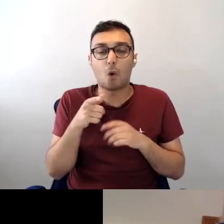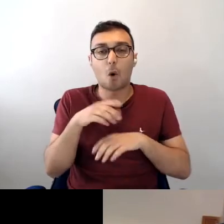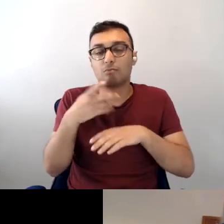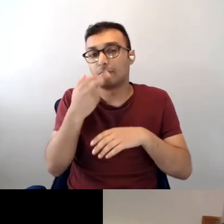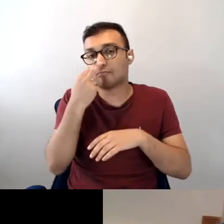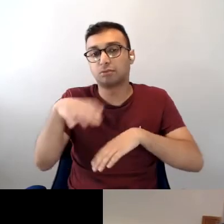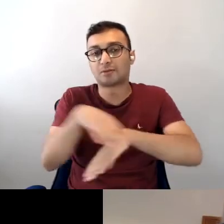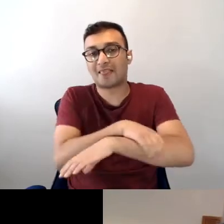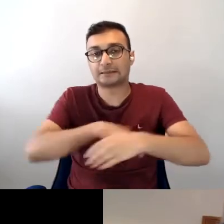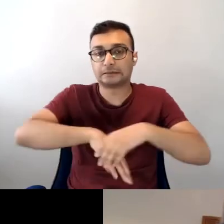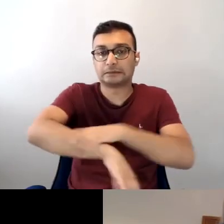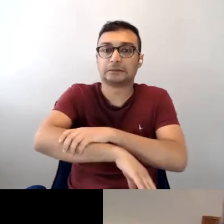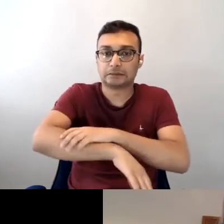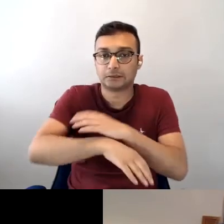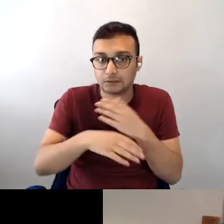trying to